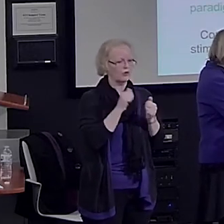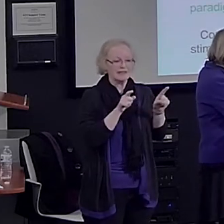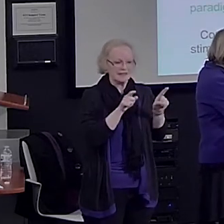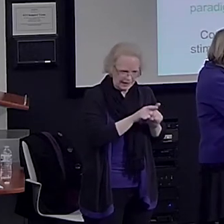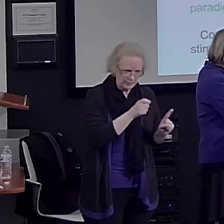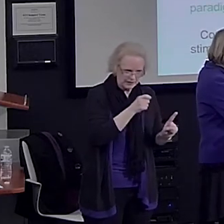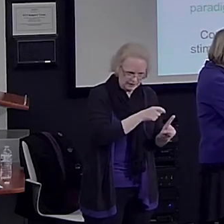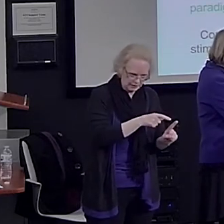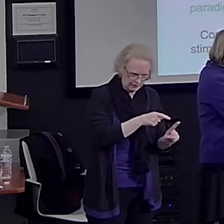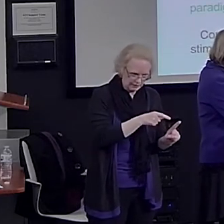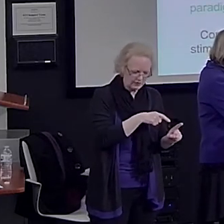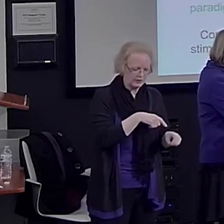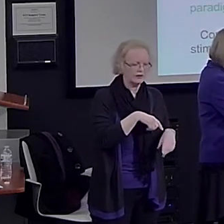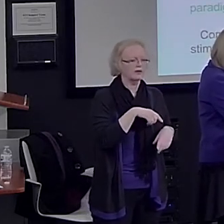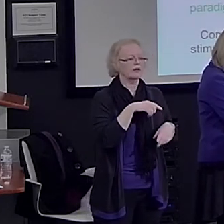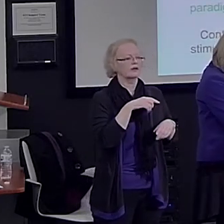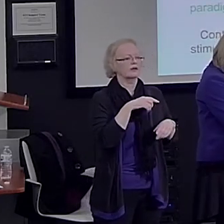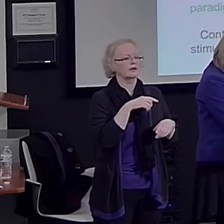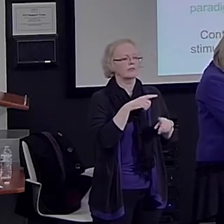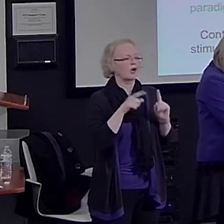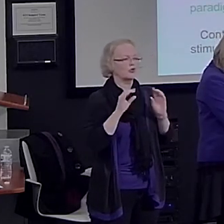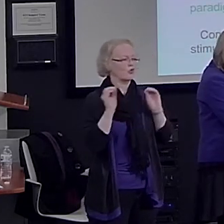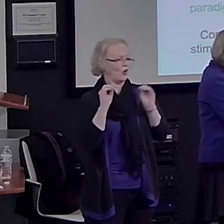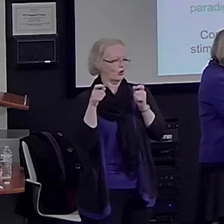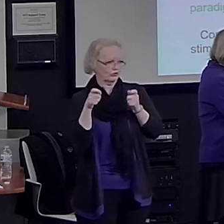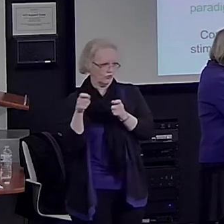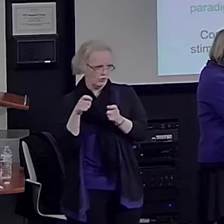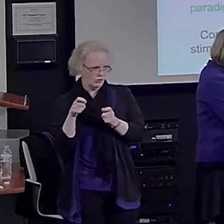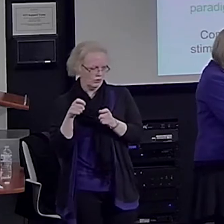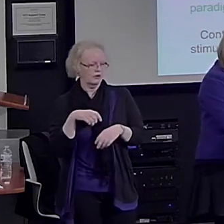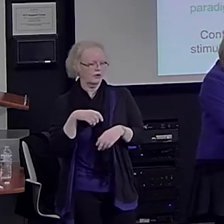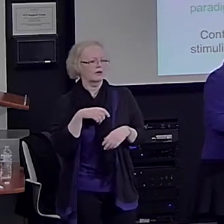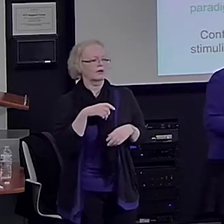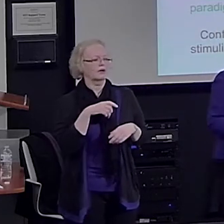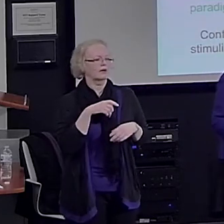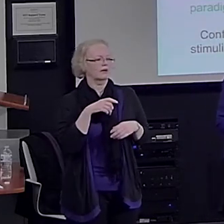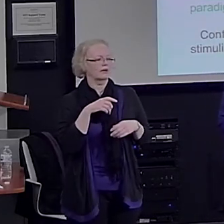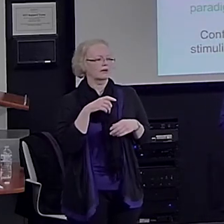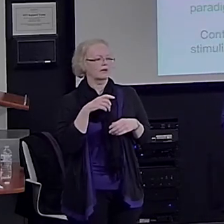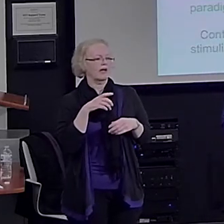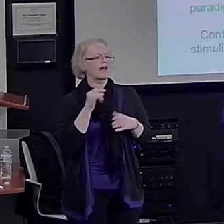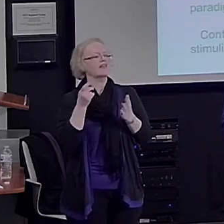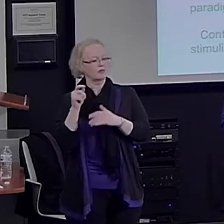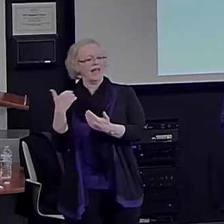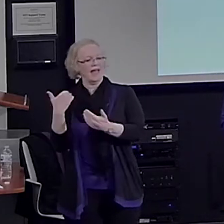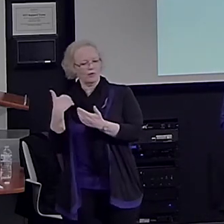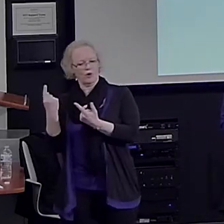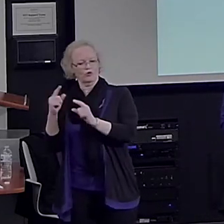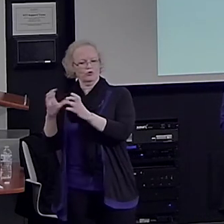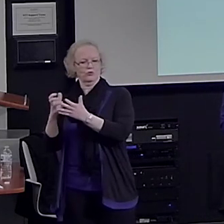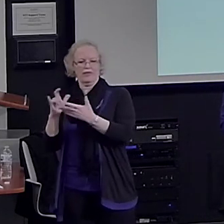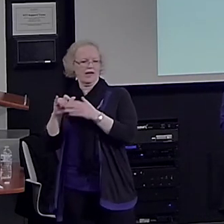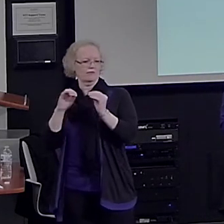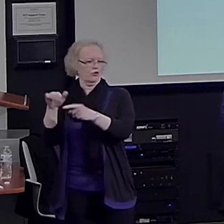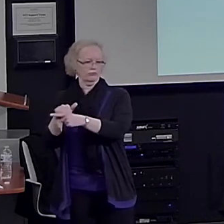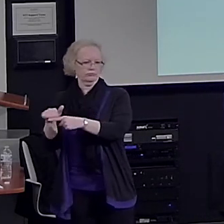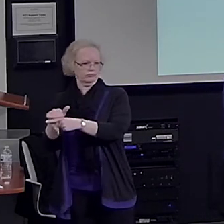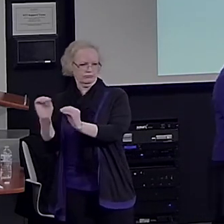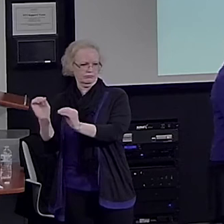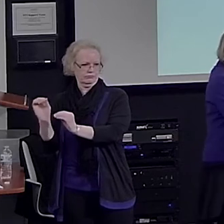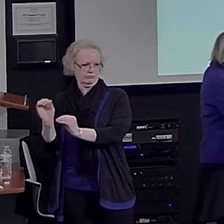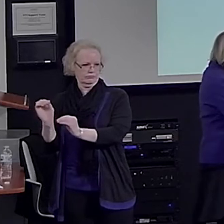active exposure but no control naive maturation control so here's a little